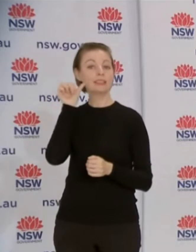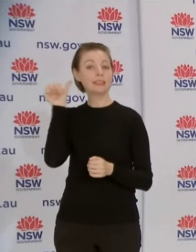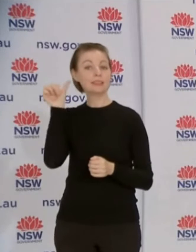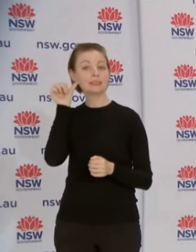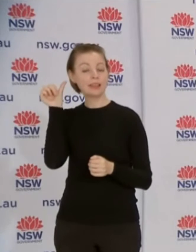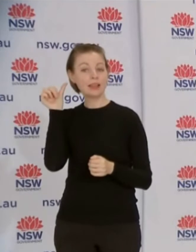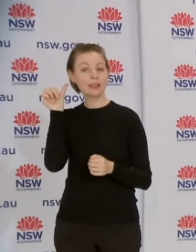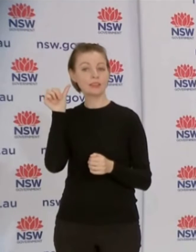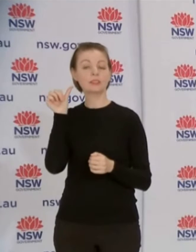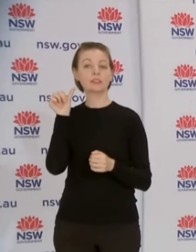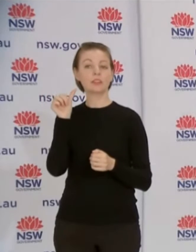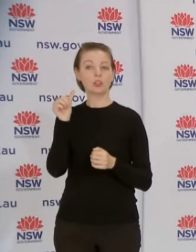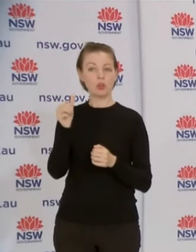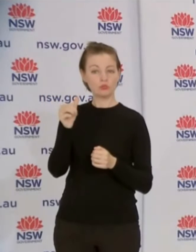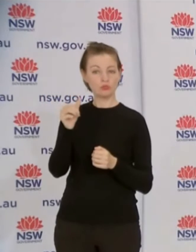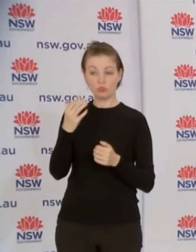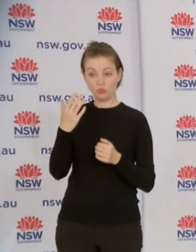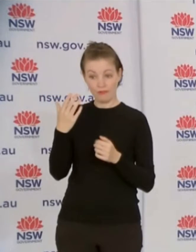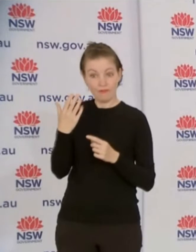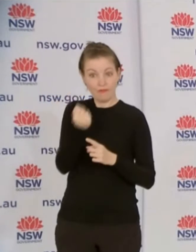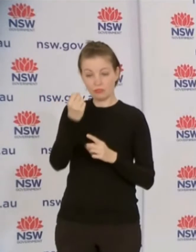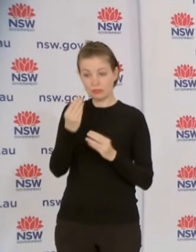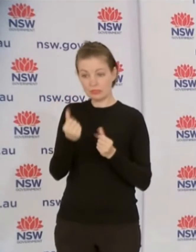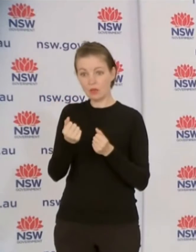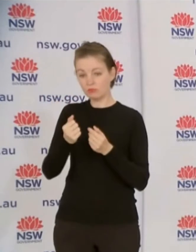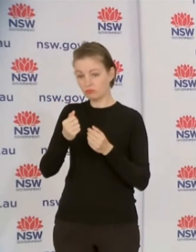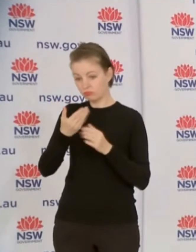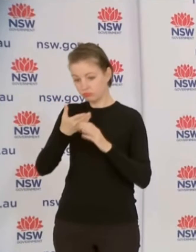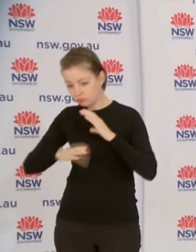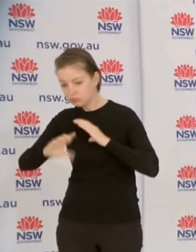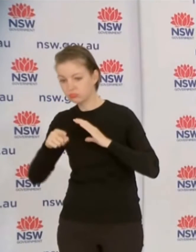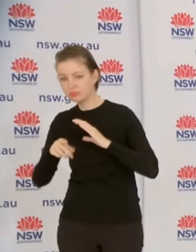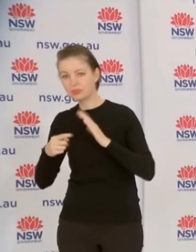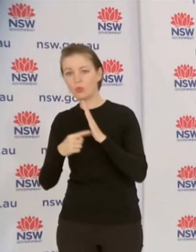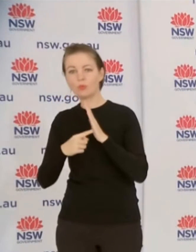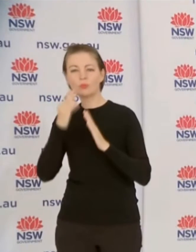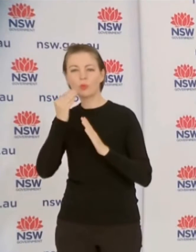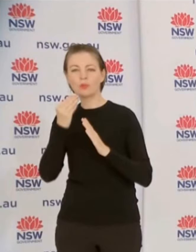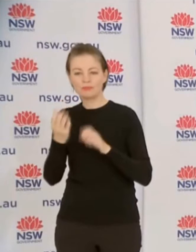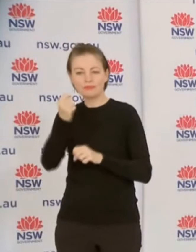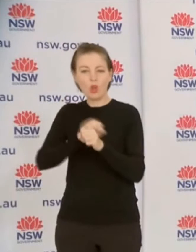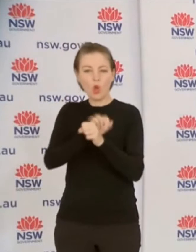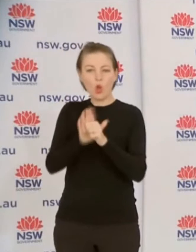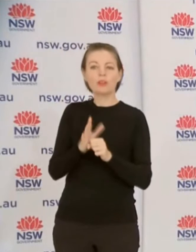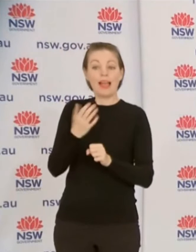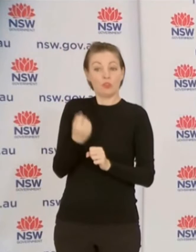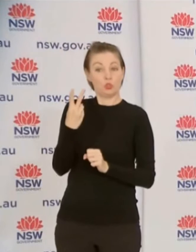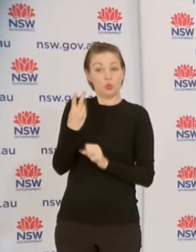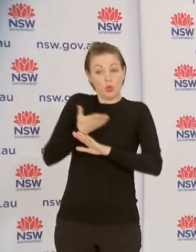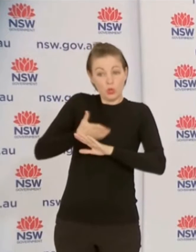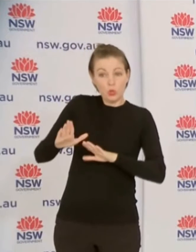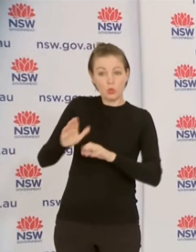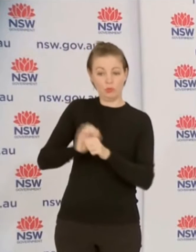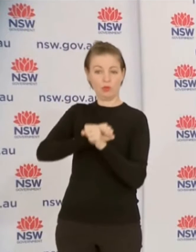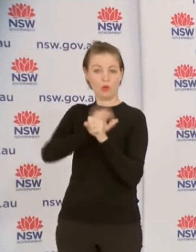Kerry Chan touched on the sewage detection, there has been 2 new cases notified this morning for Queanbeyan, but luckily